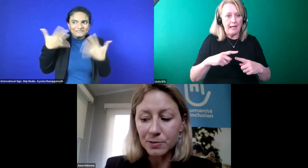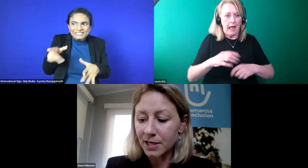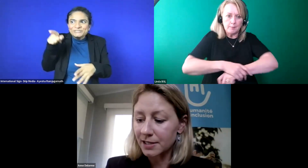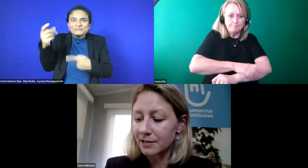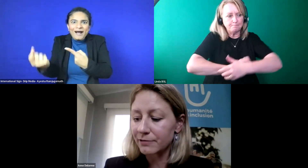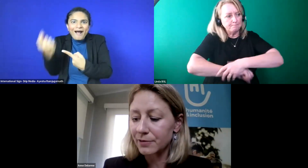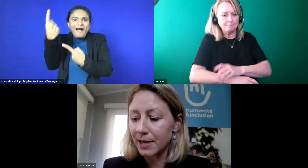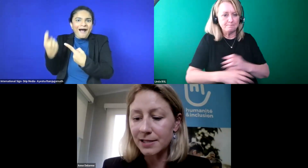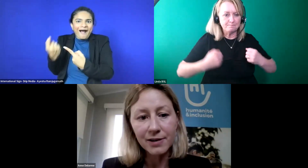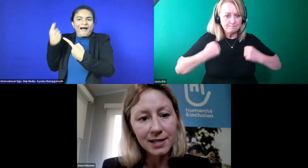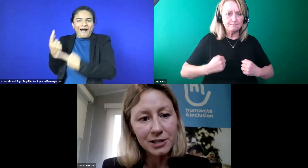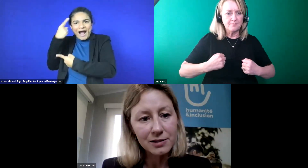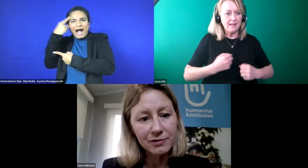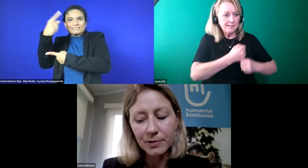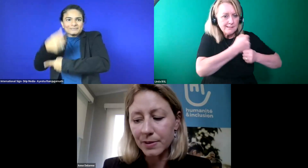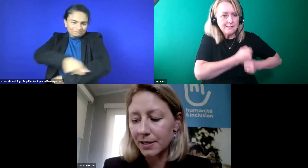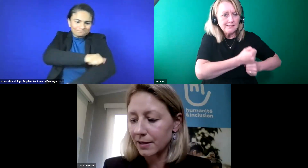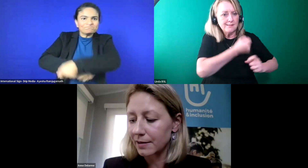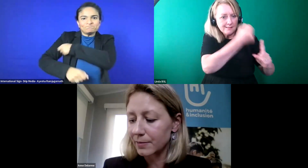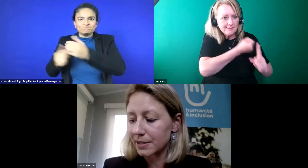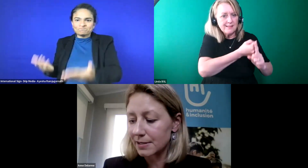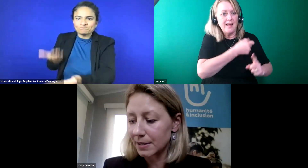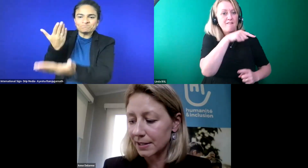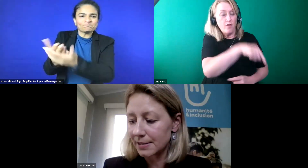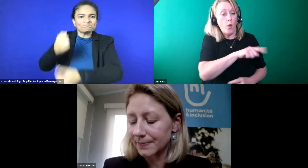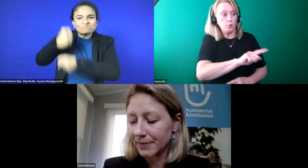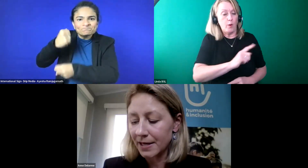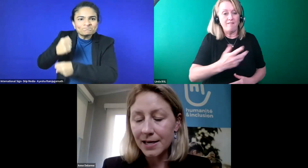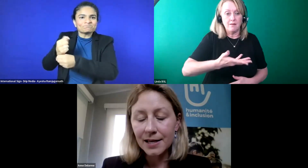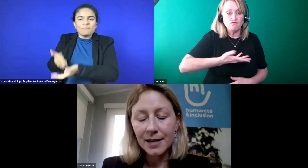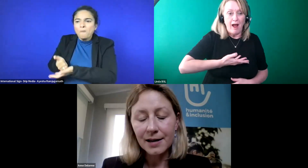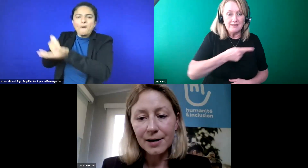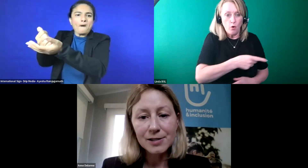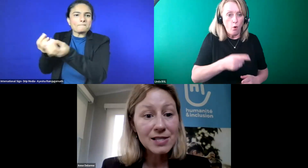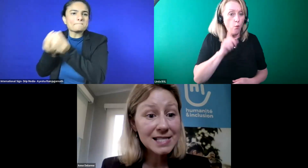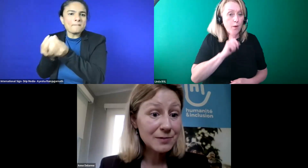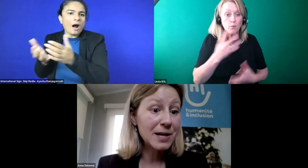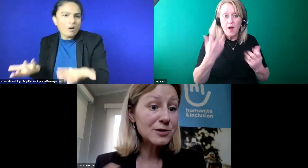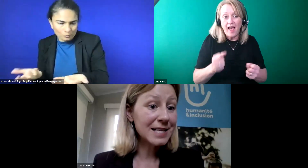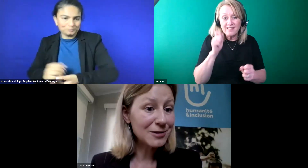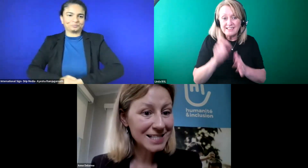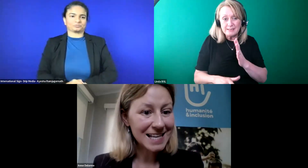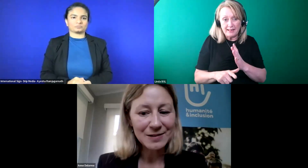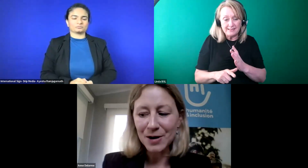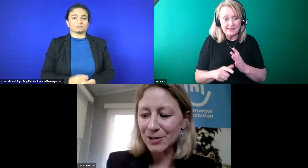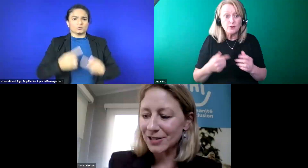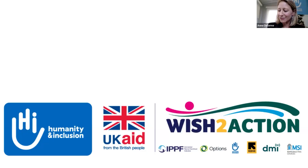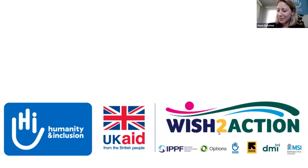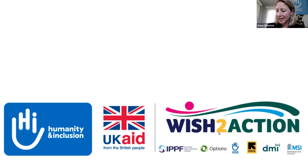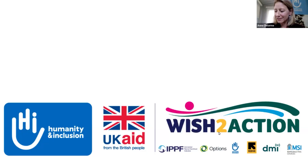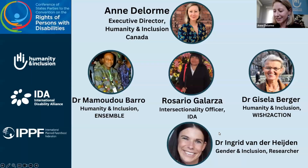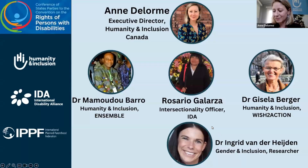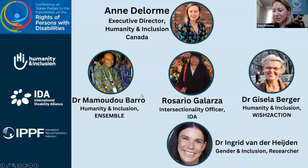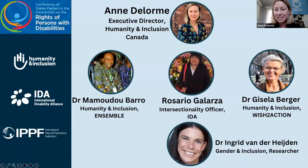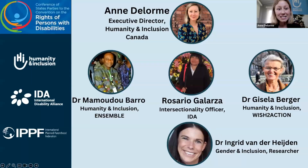sexual reproductive rights violations for women with disabilities. So we're entering now into the second part of